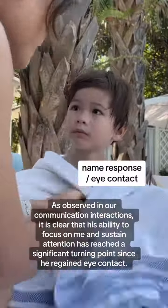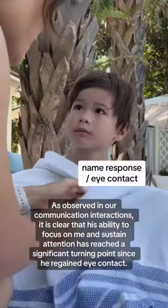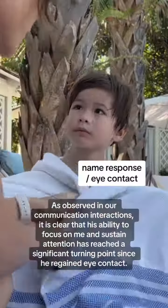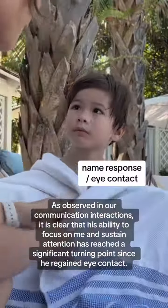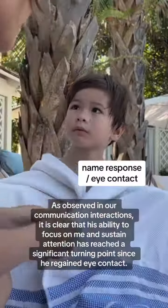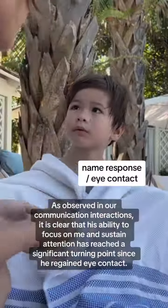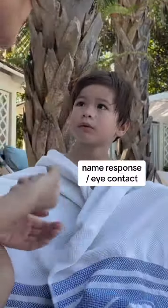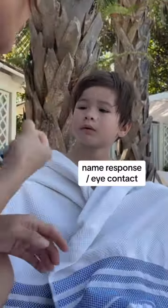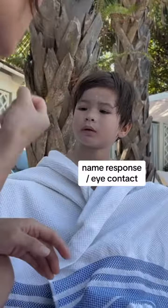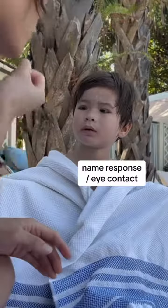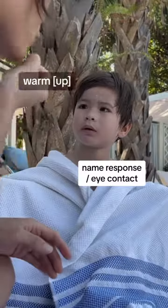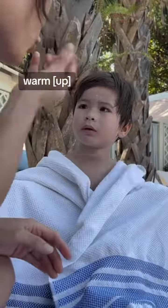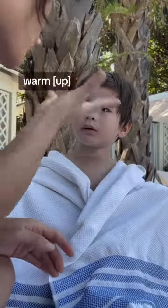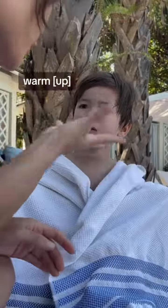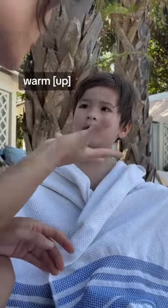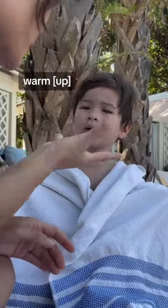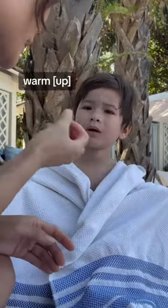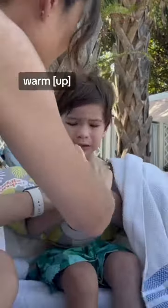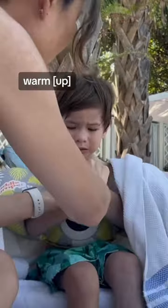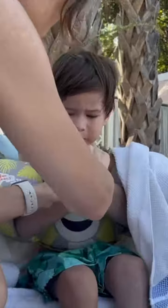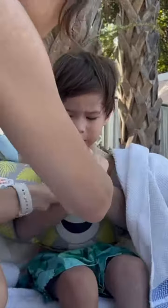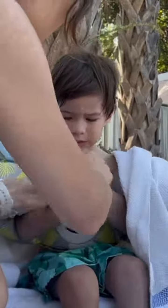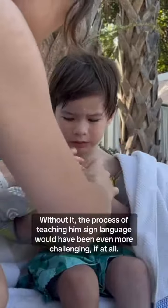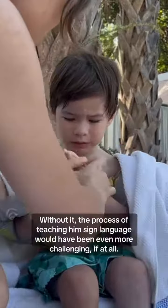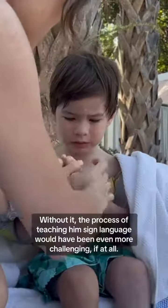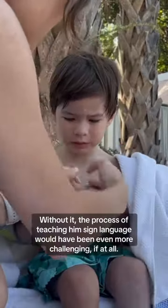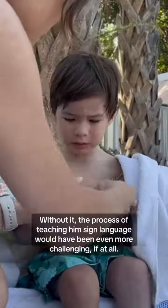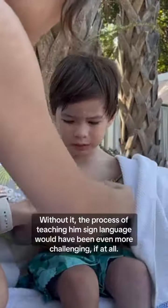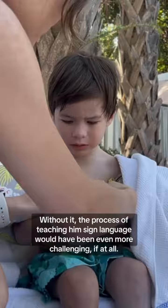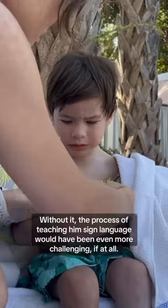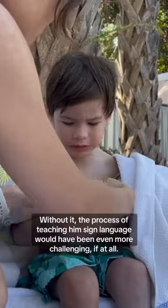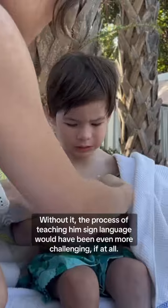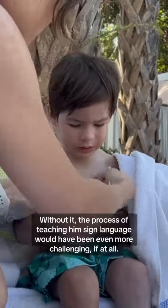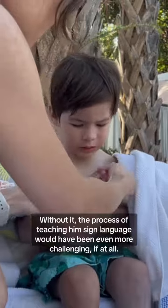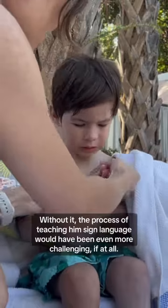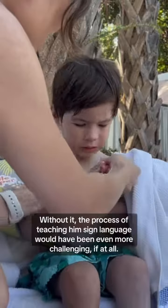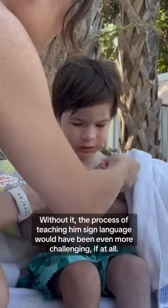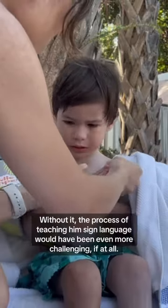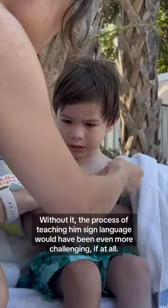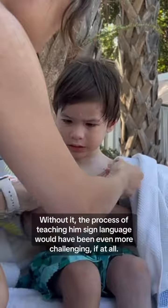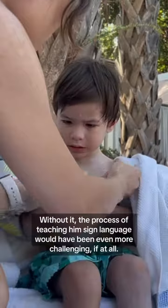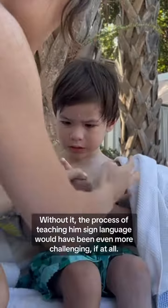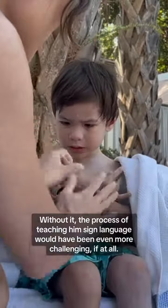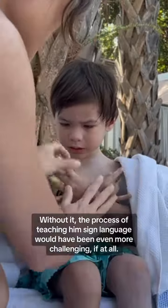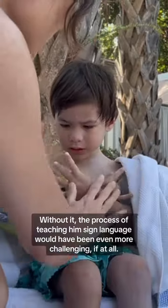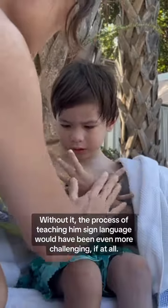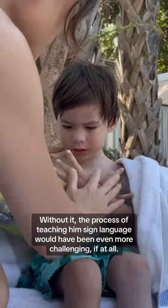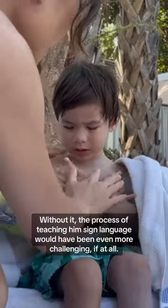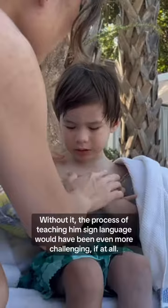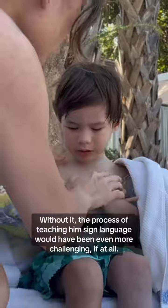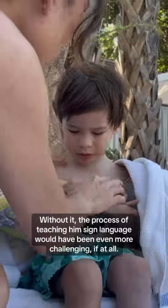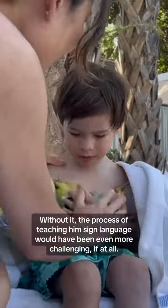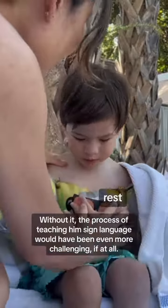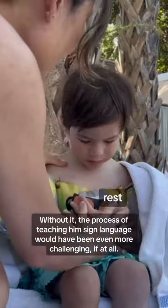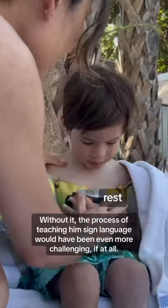first we gotta warm, okay? Like this, knee, rest,